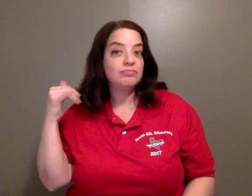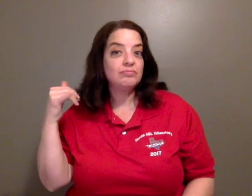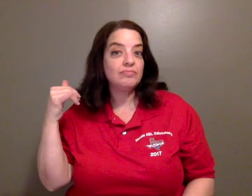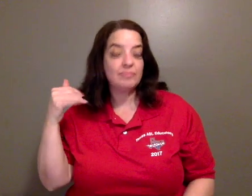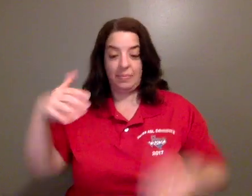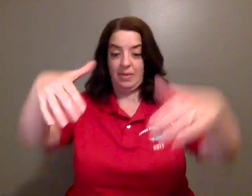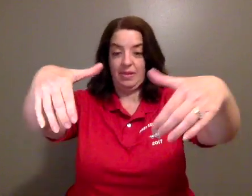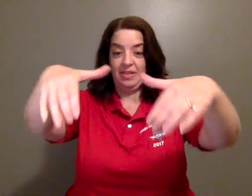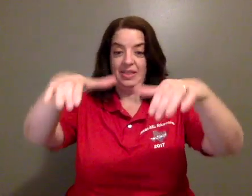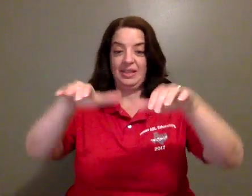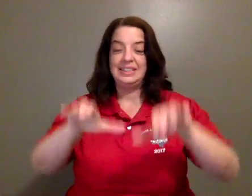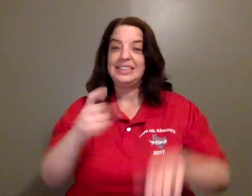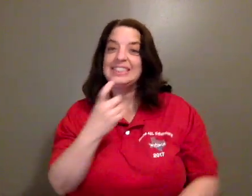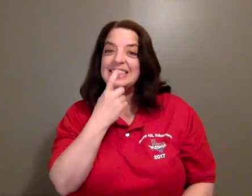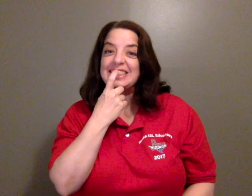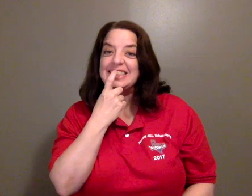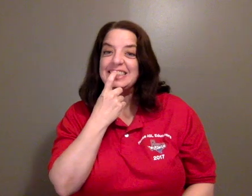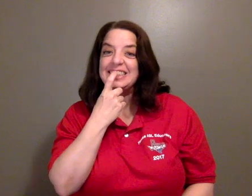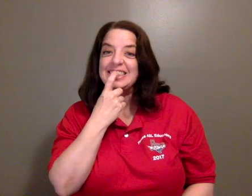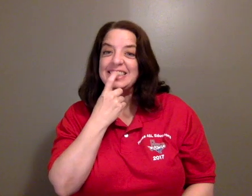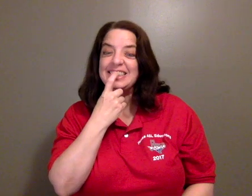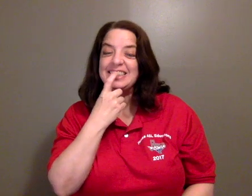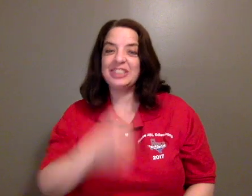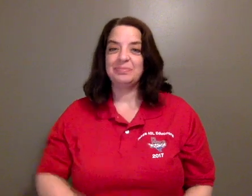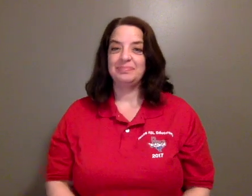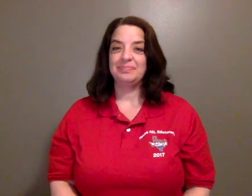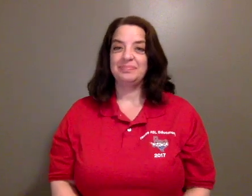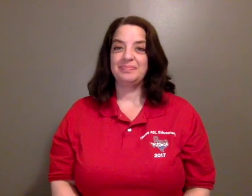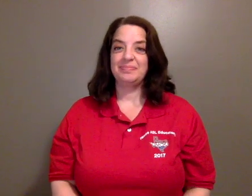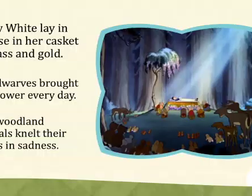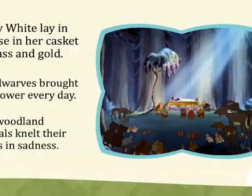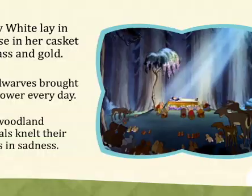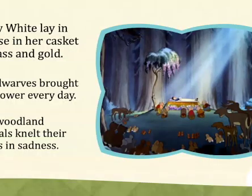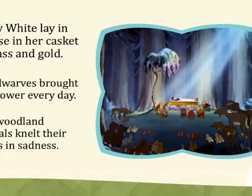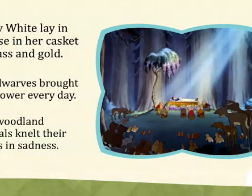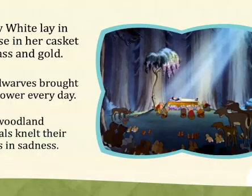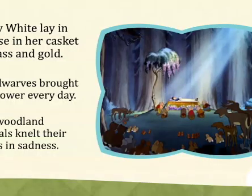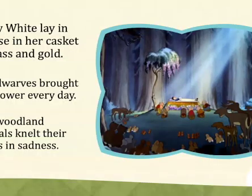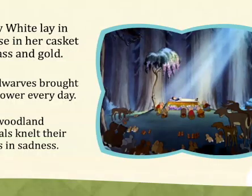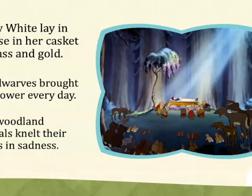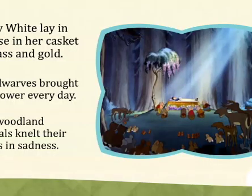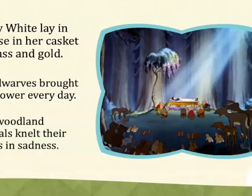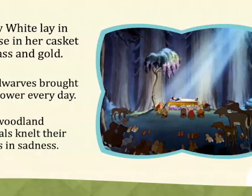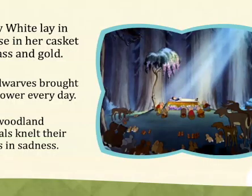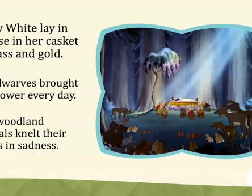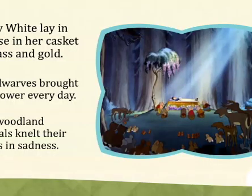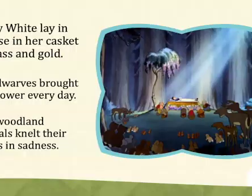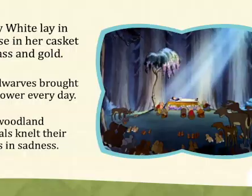right? All of that would be classifiers when you describe what it looks like. And then you can put Snow White in the casket. So